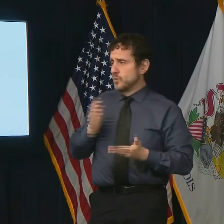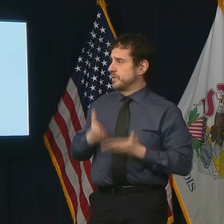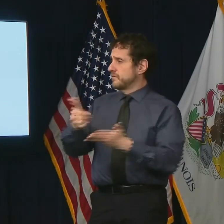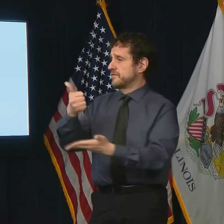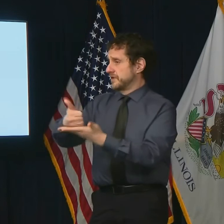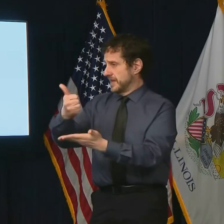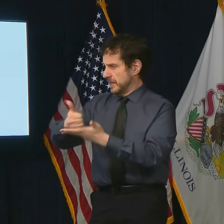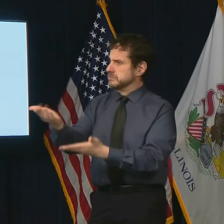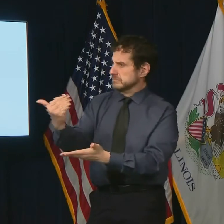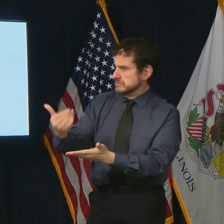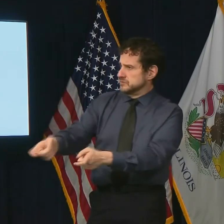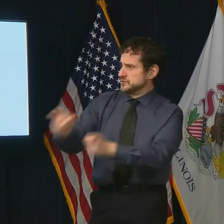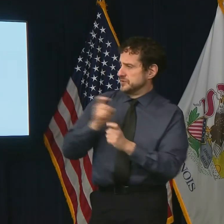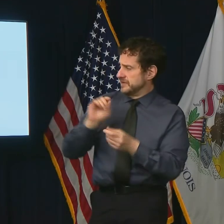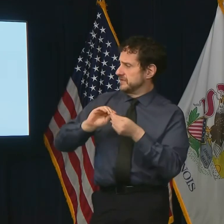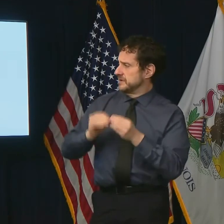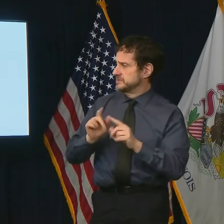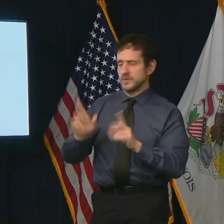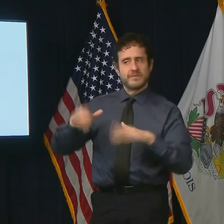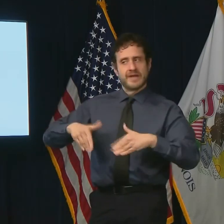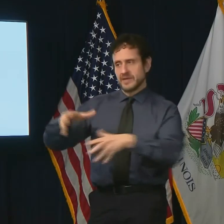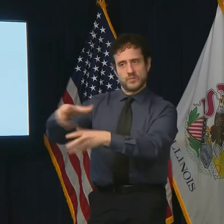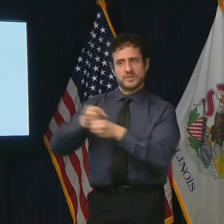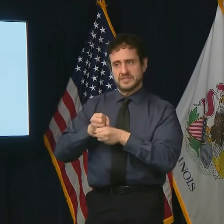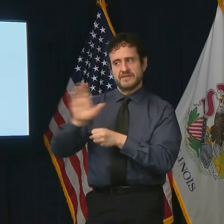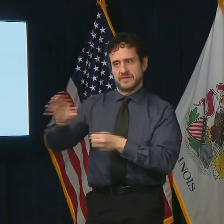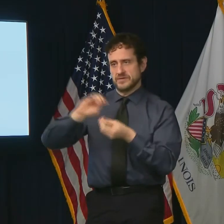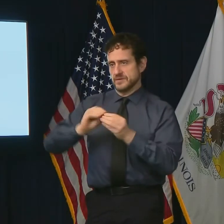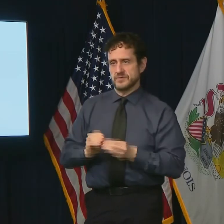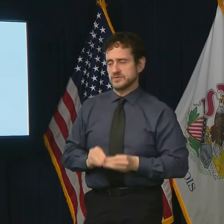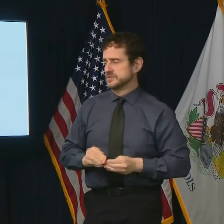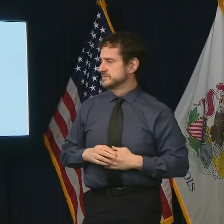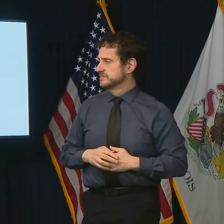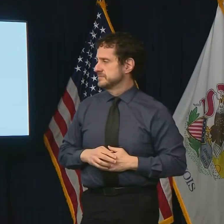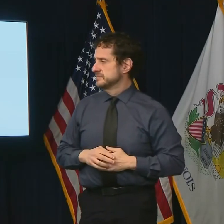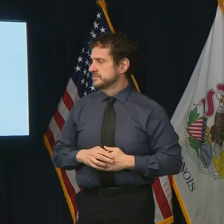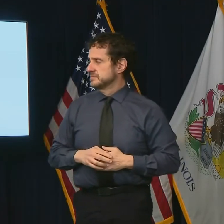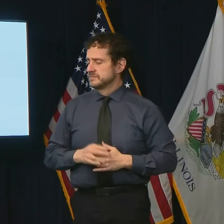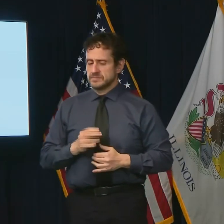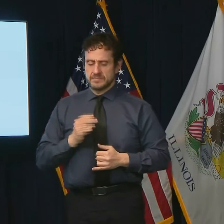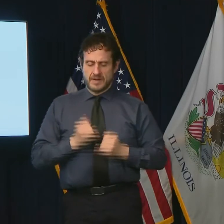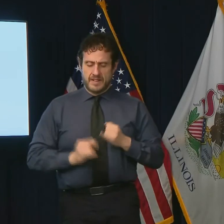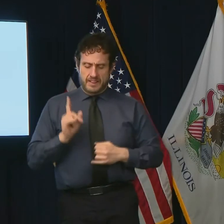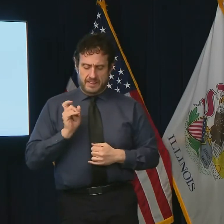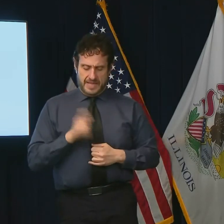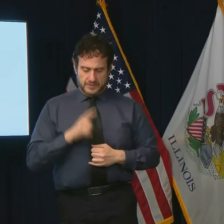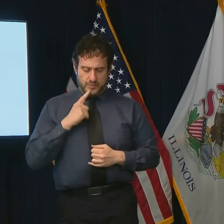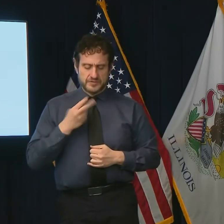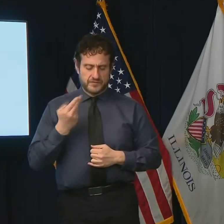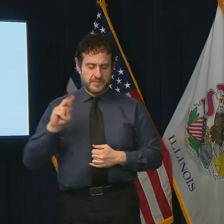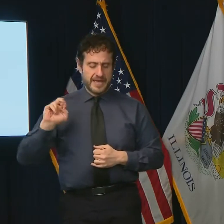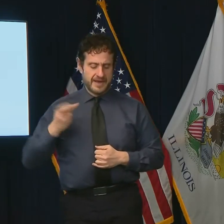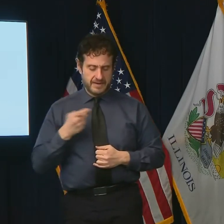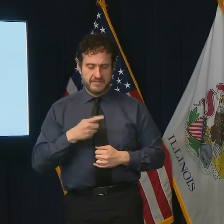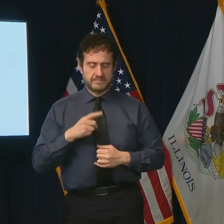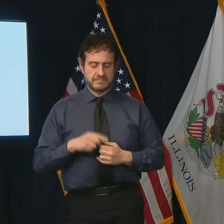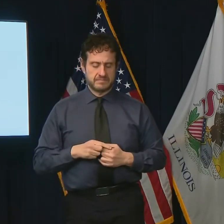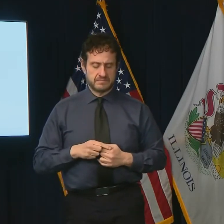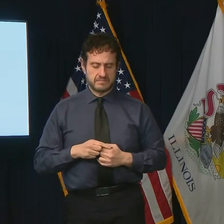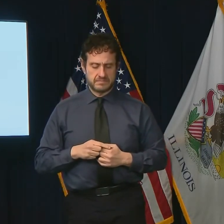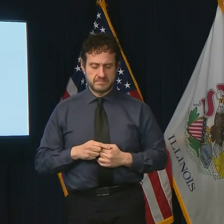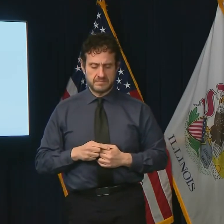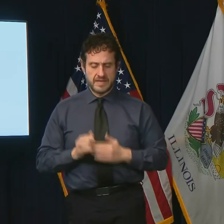for them to provide the data, but we haven't yet received it. This is one last question from Hannah, and it'll be our last one. Leader